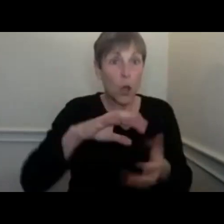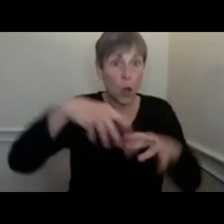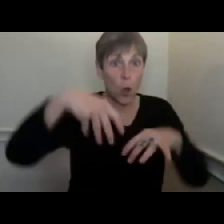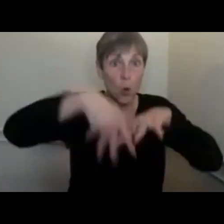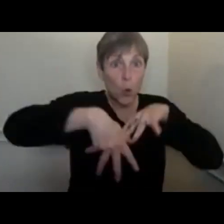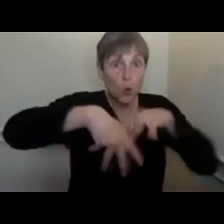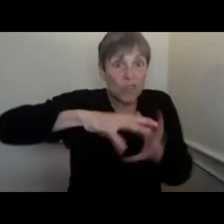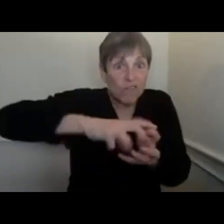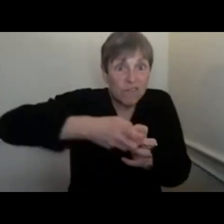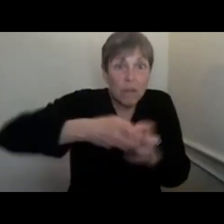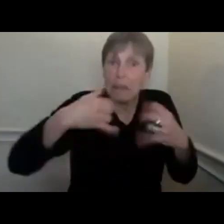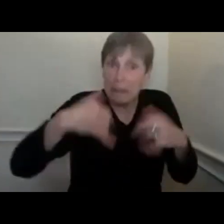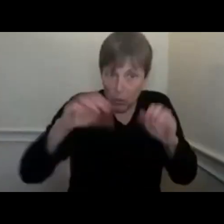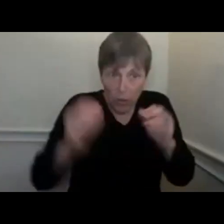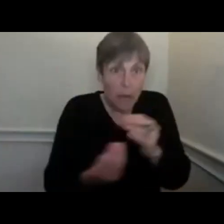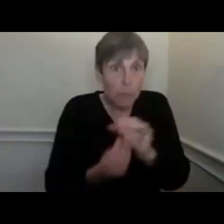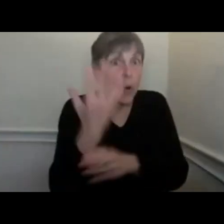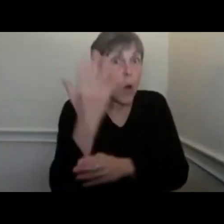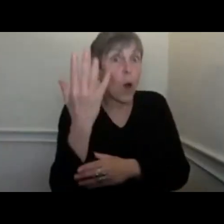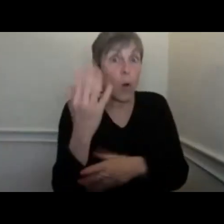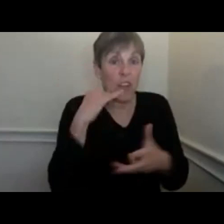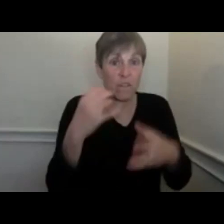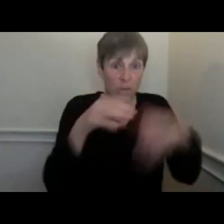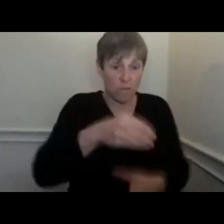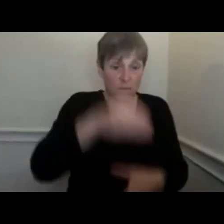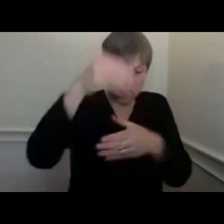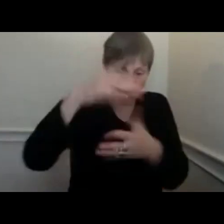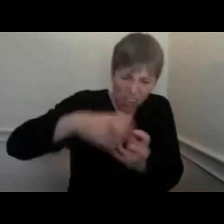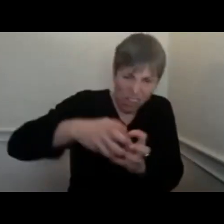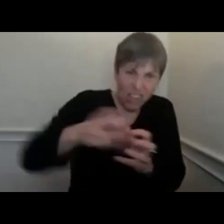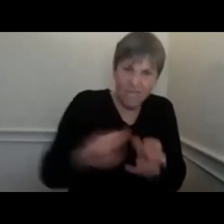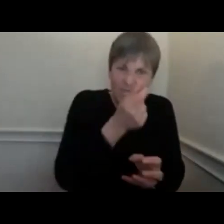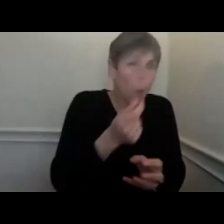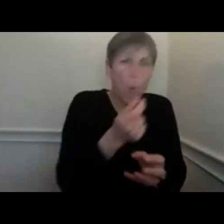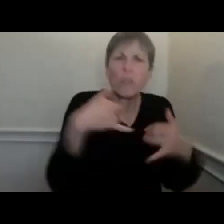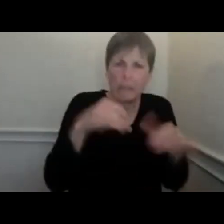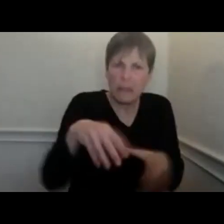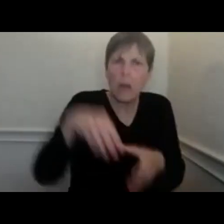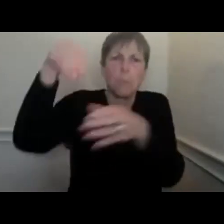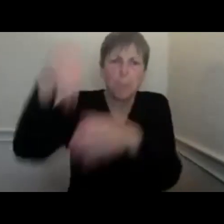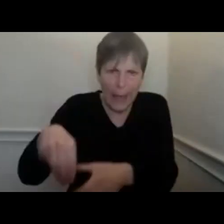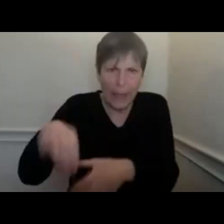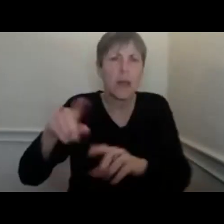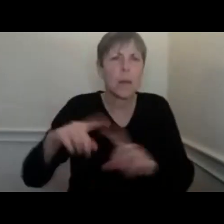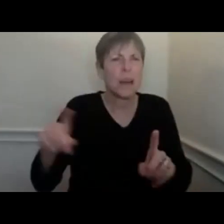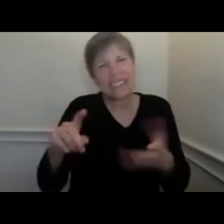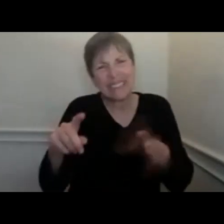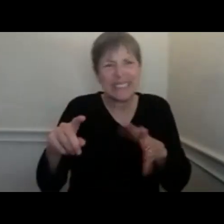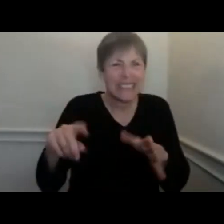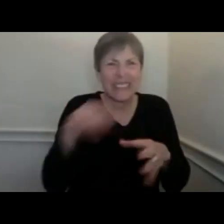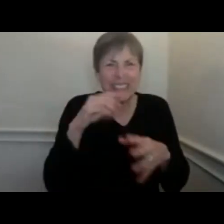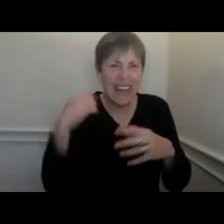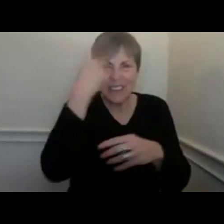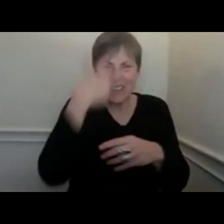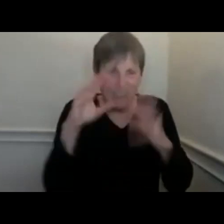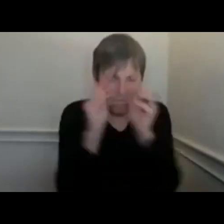all right. It's totally worth planting them. Don't fear, but know that you're rolling the dice. And the more root bound they are, the more